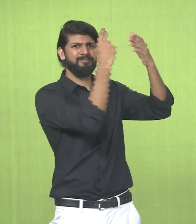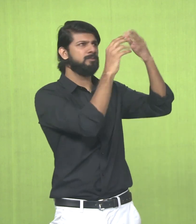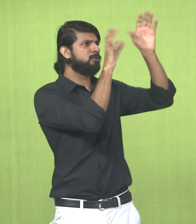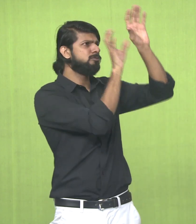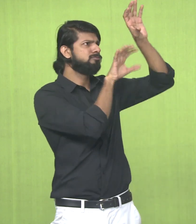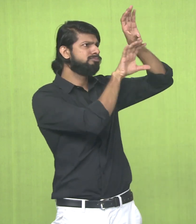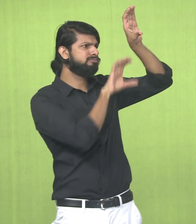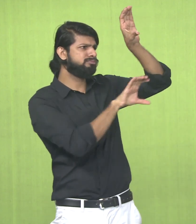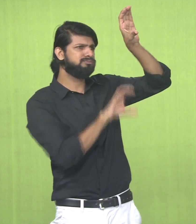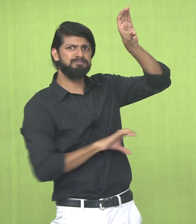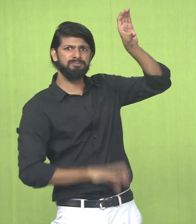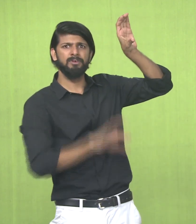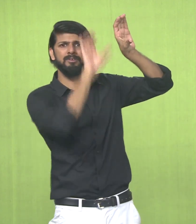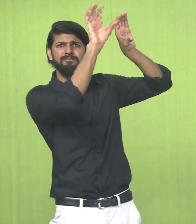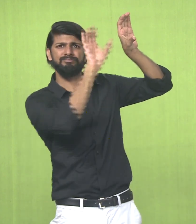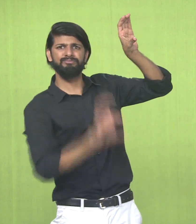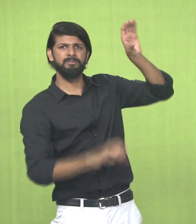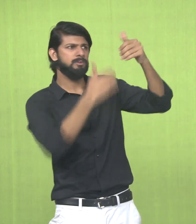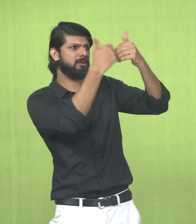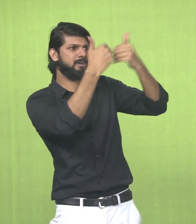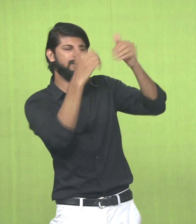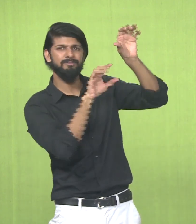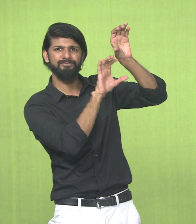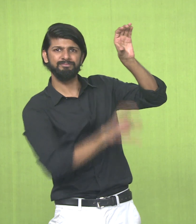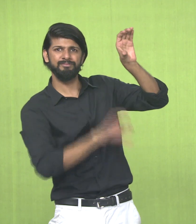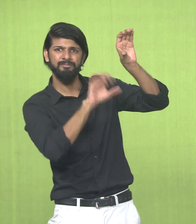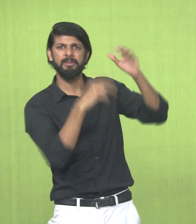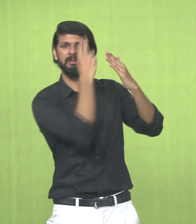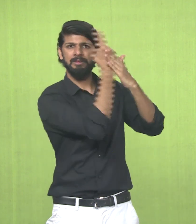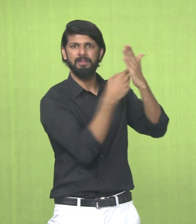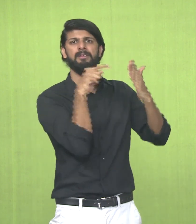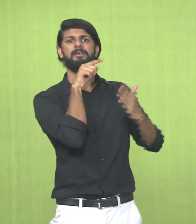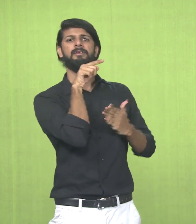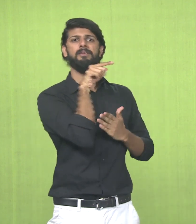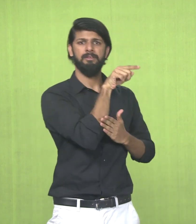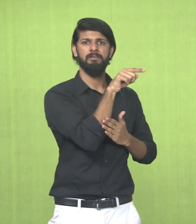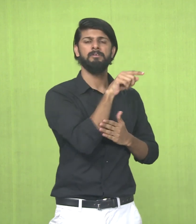see that the panels are divided into square segments.